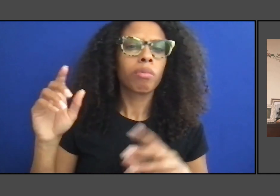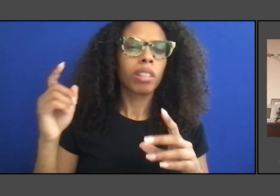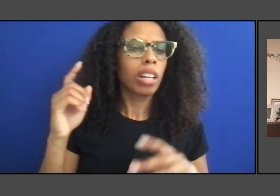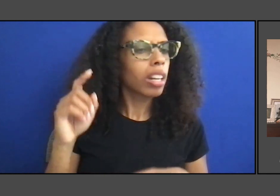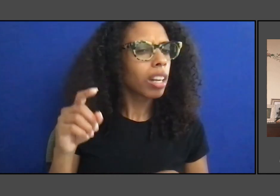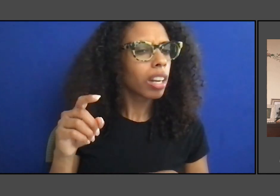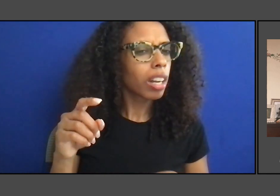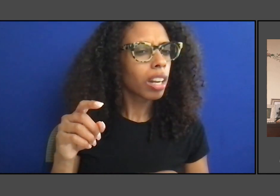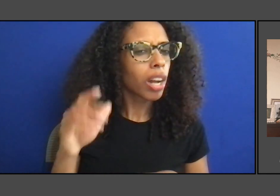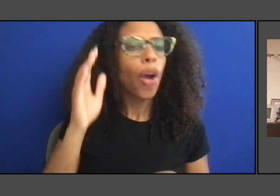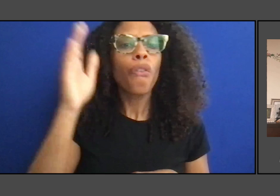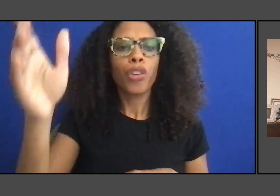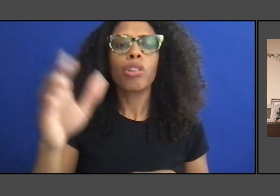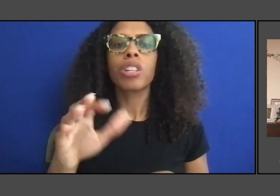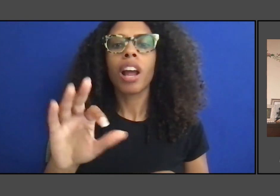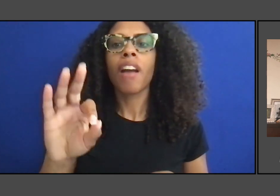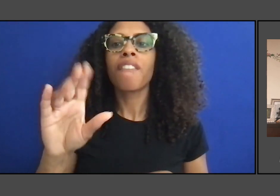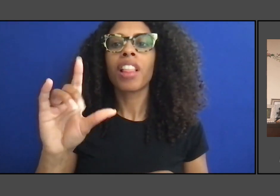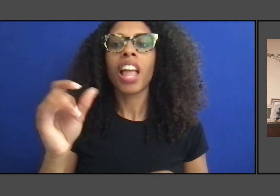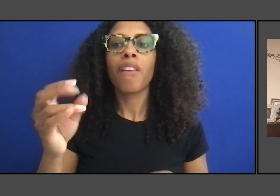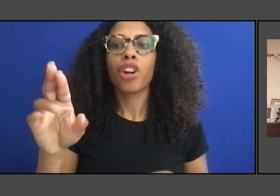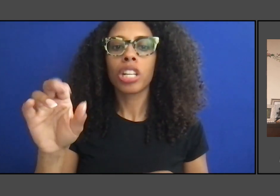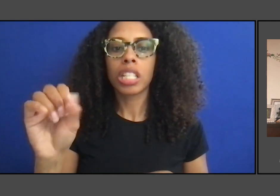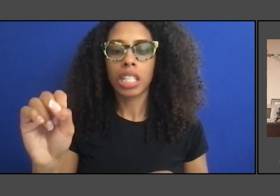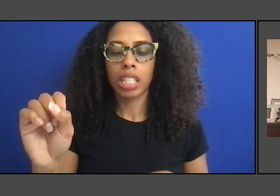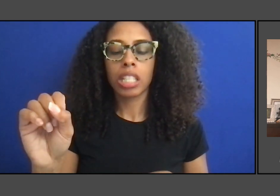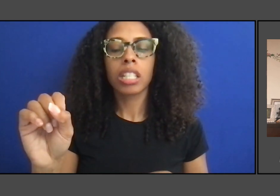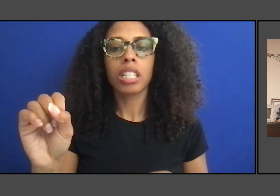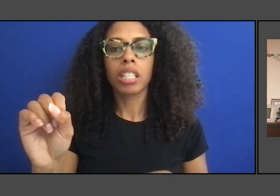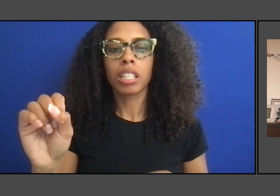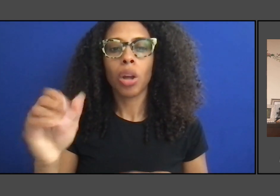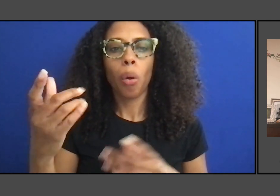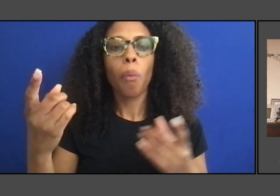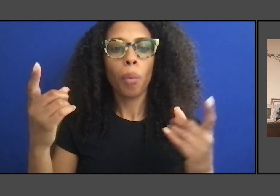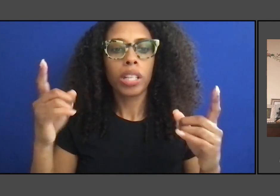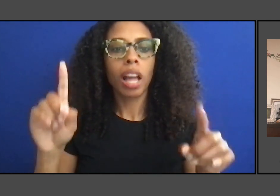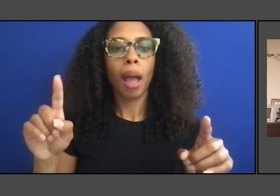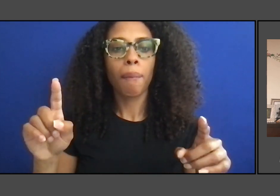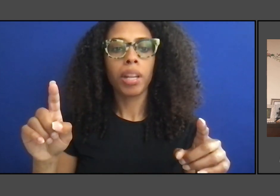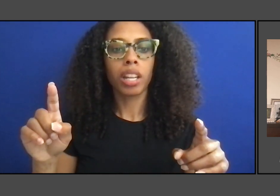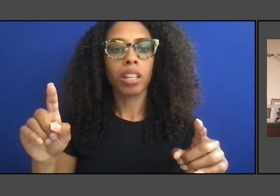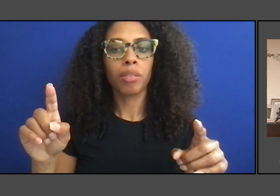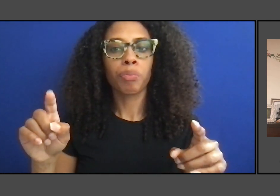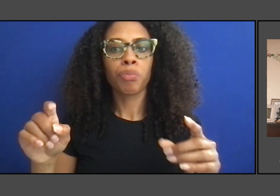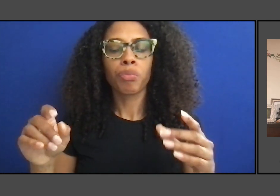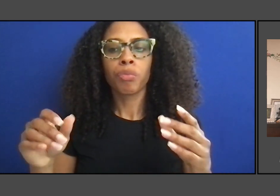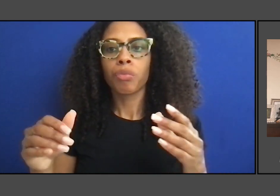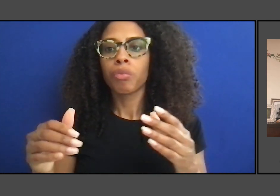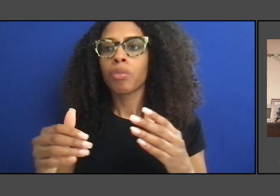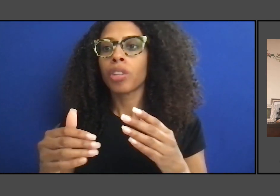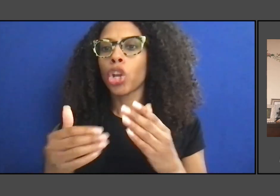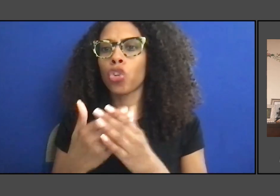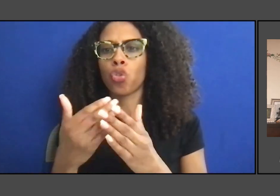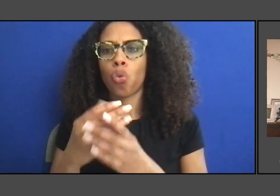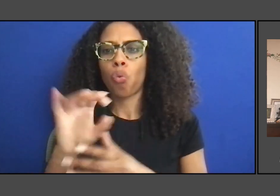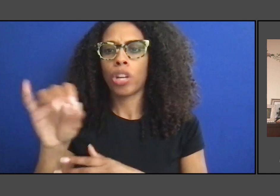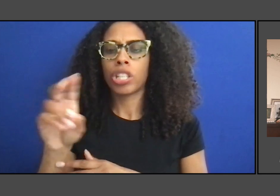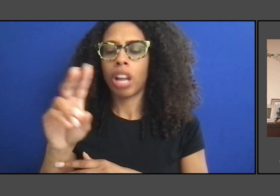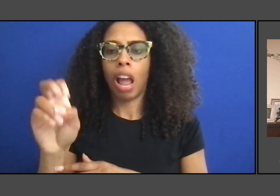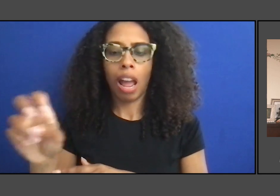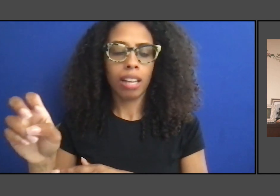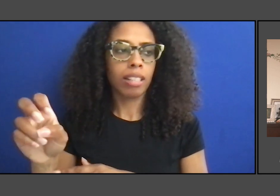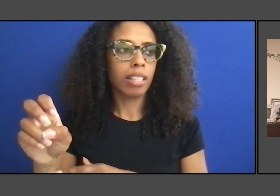jazz today, that's uh, kind of on the forefront of pushing the music